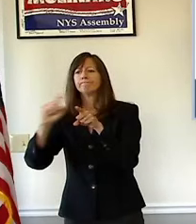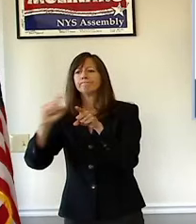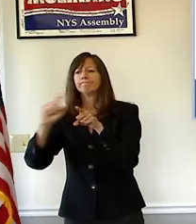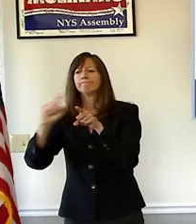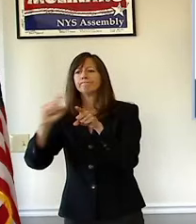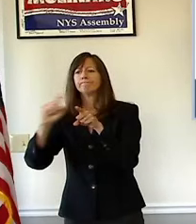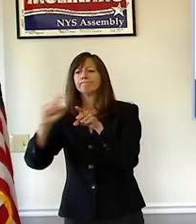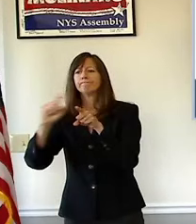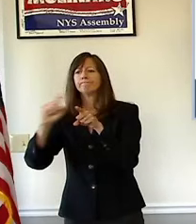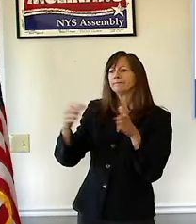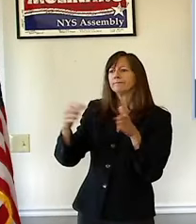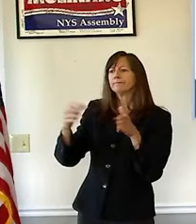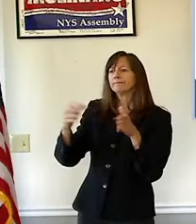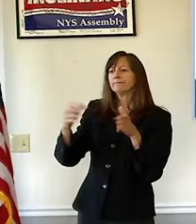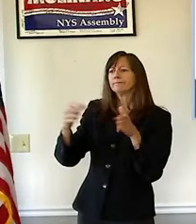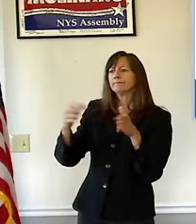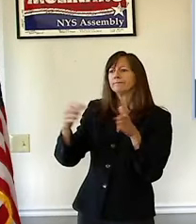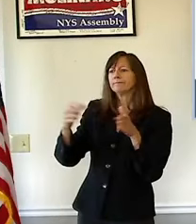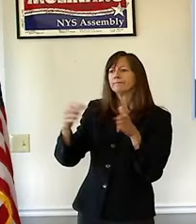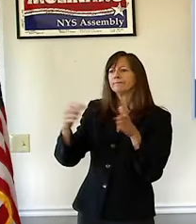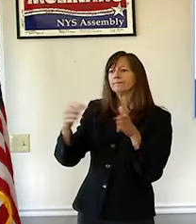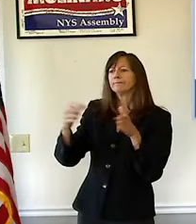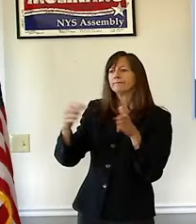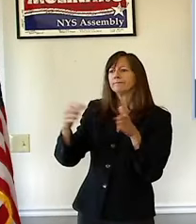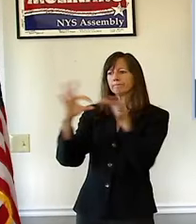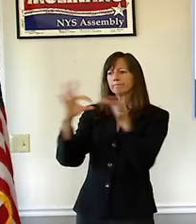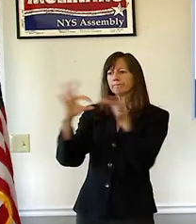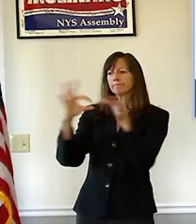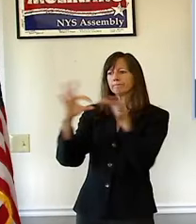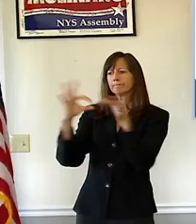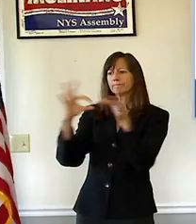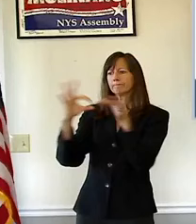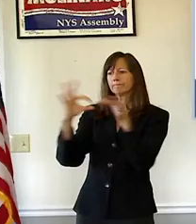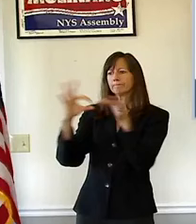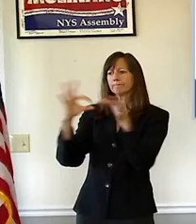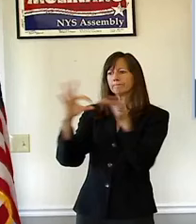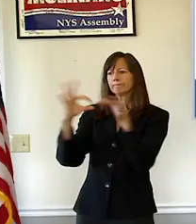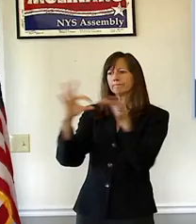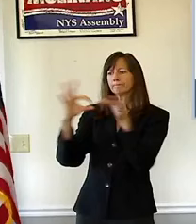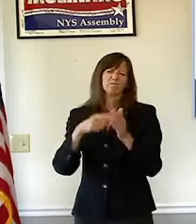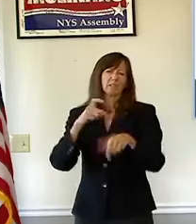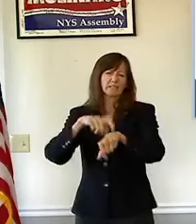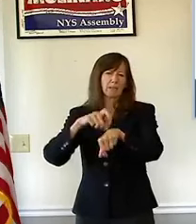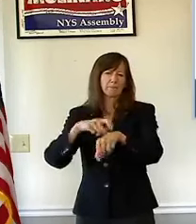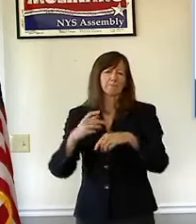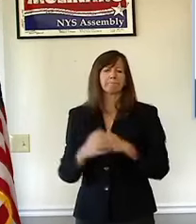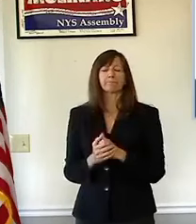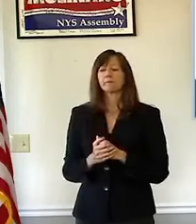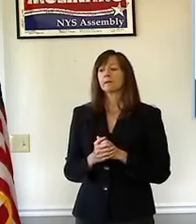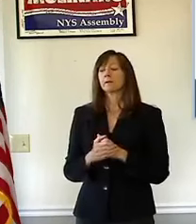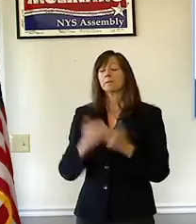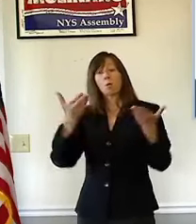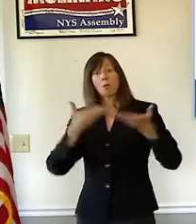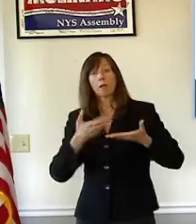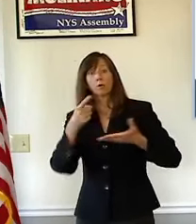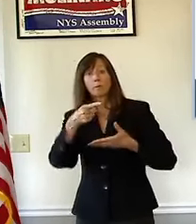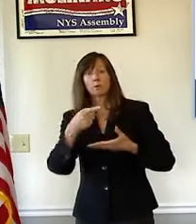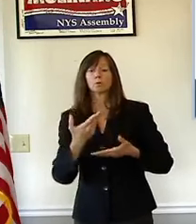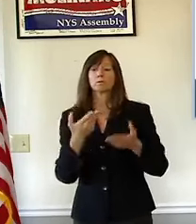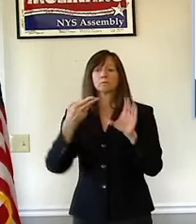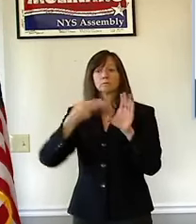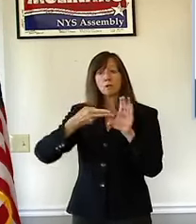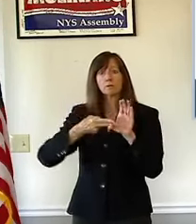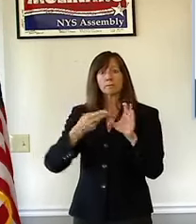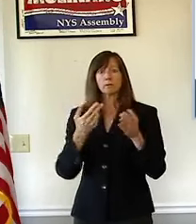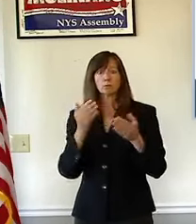Dutchess County. It takes a little while to get all of those calls in, but again, we want to welcome you to participating this evening. We're streaming live